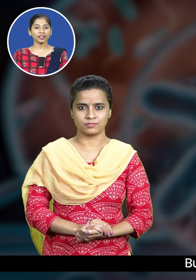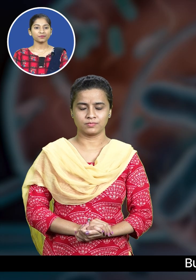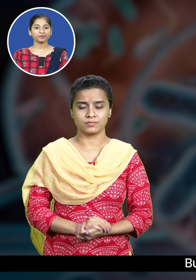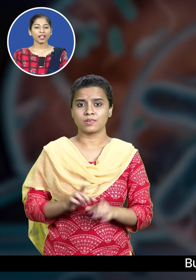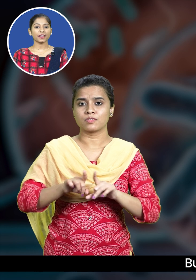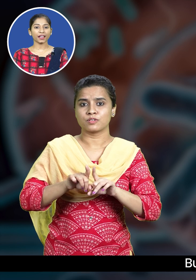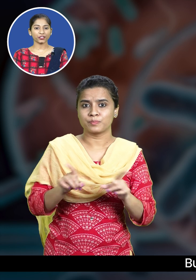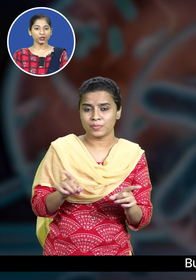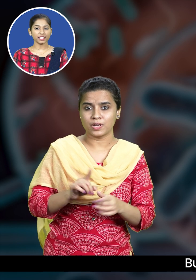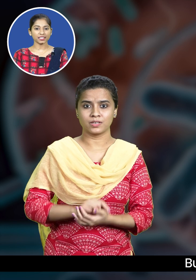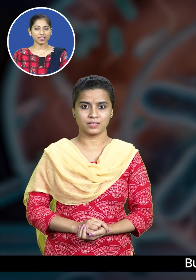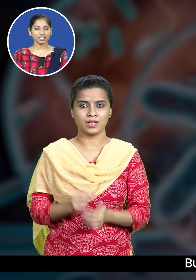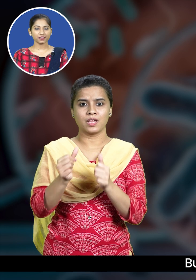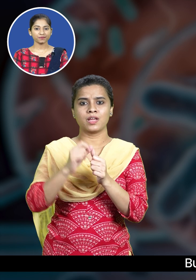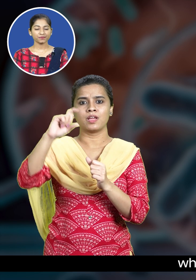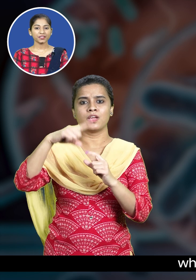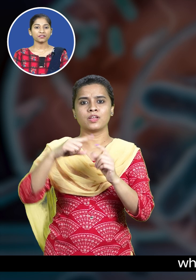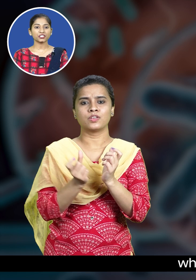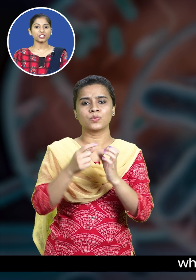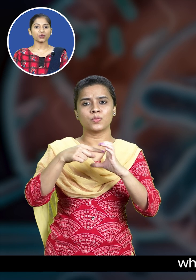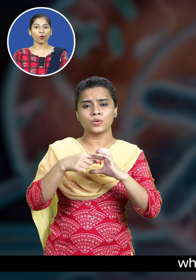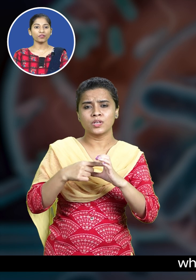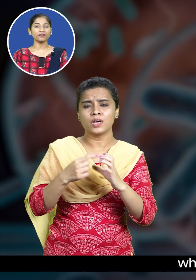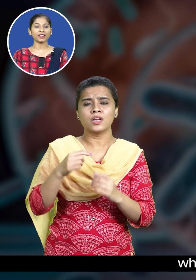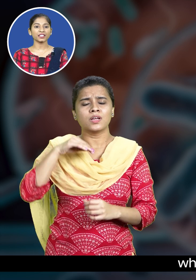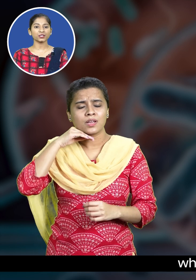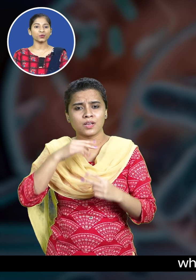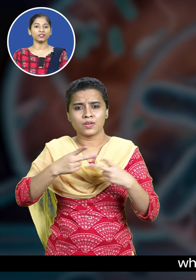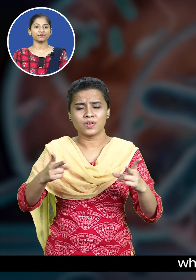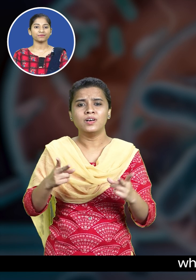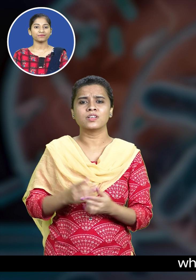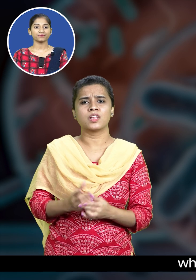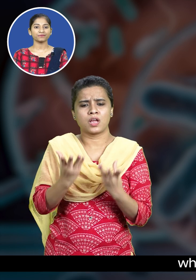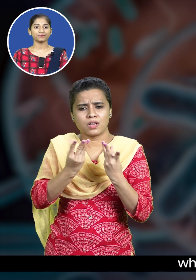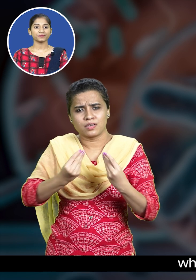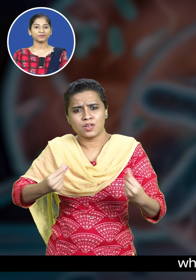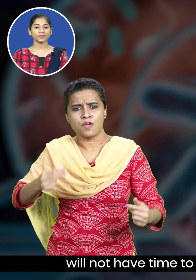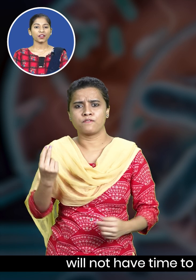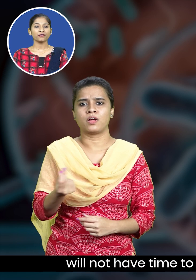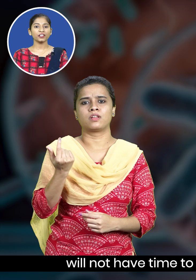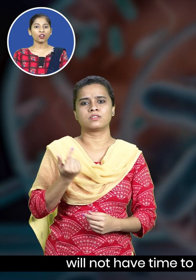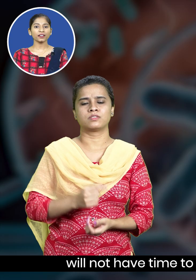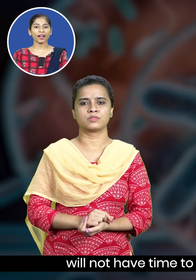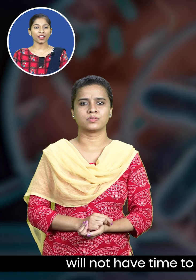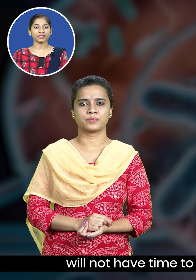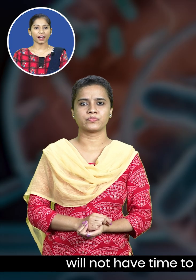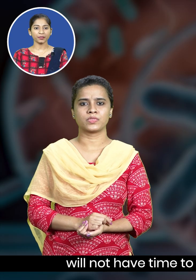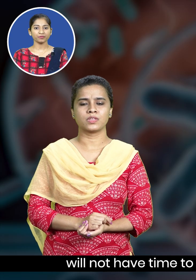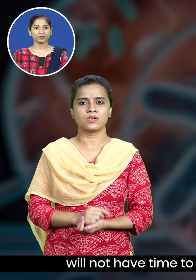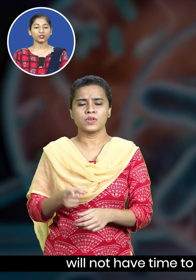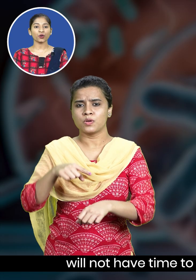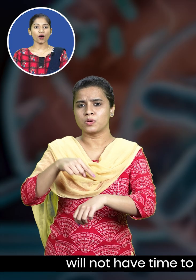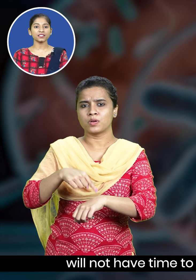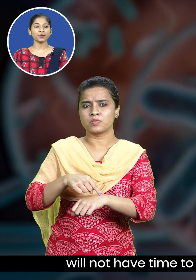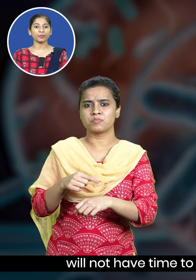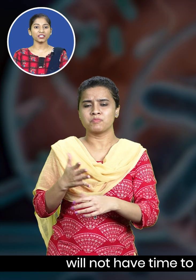But an acute disease which is over very soon will not have time